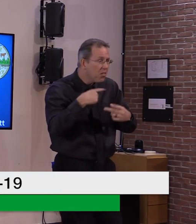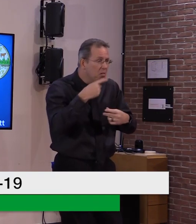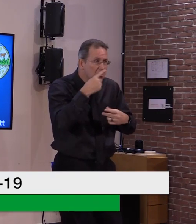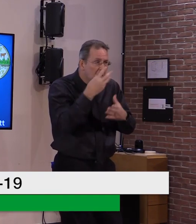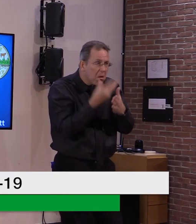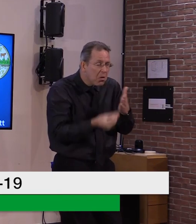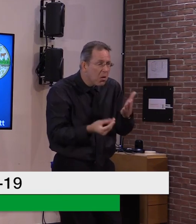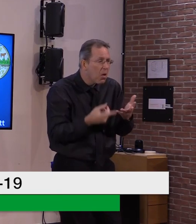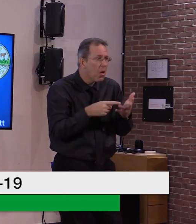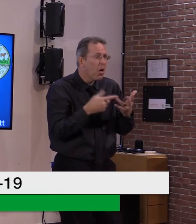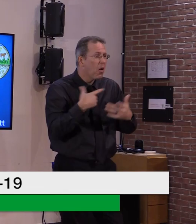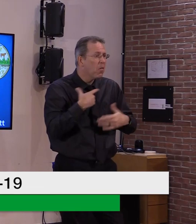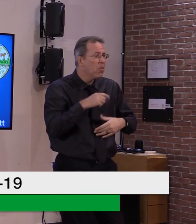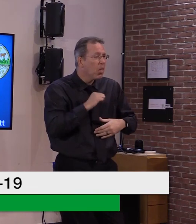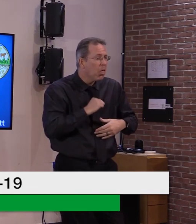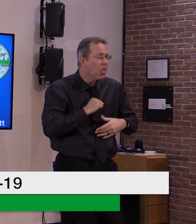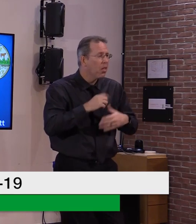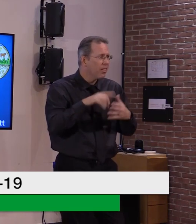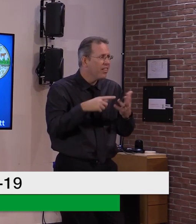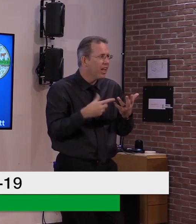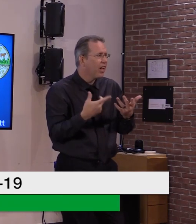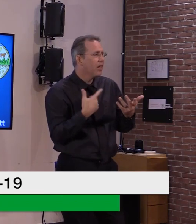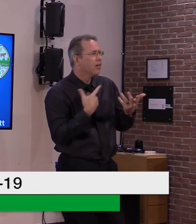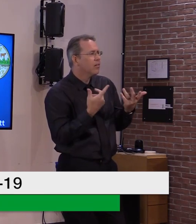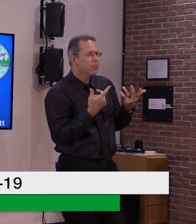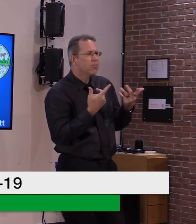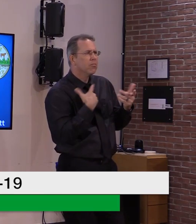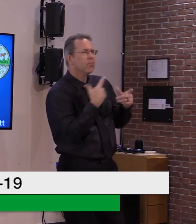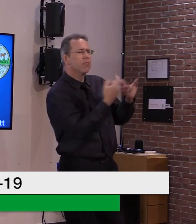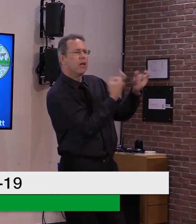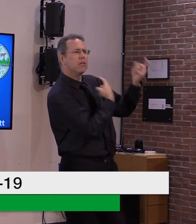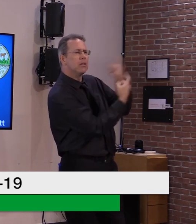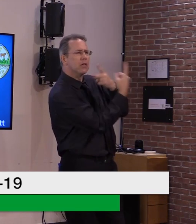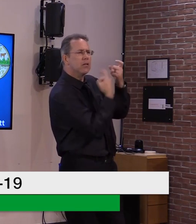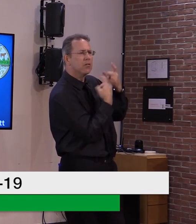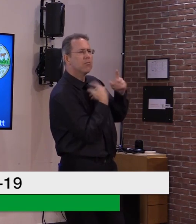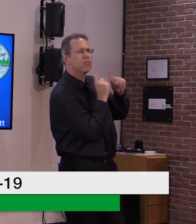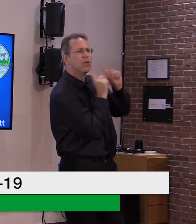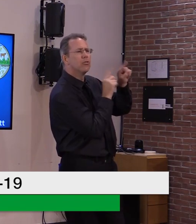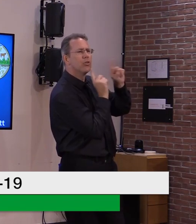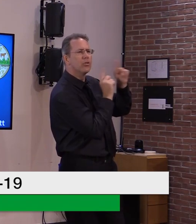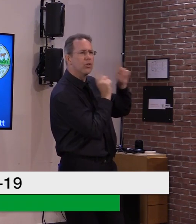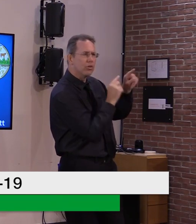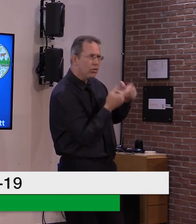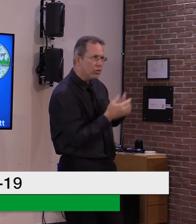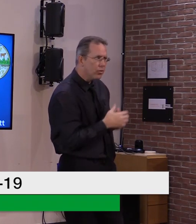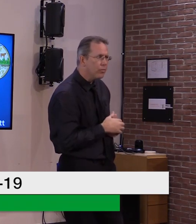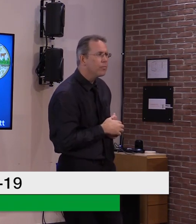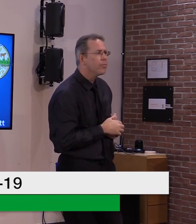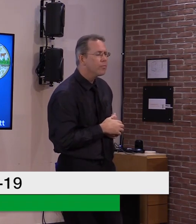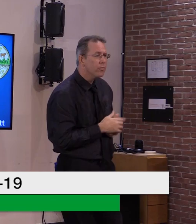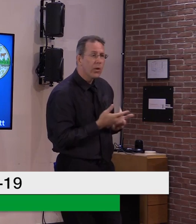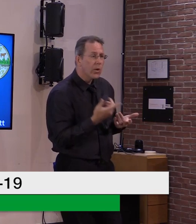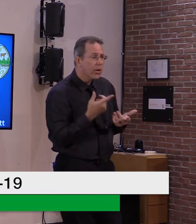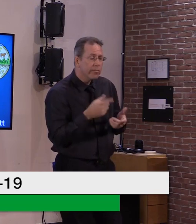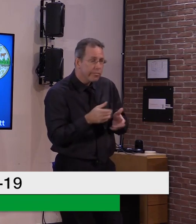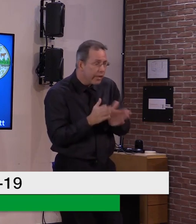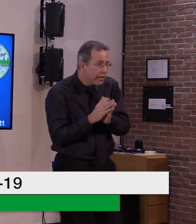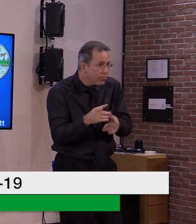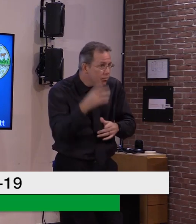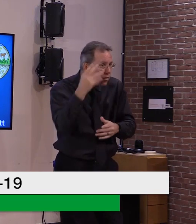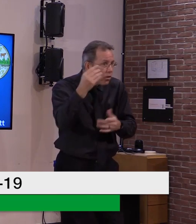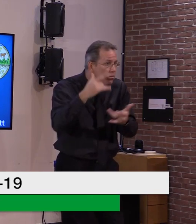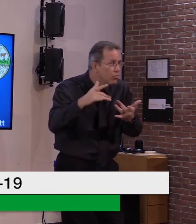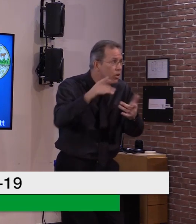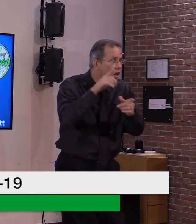update to the travel and now um it may include these questions about multi-household gatherings so it's something that happens in real time at